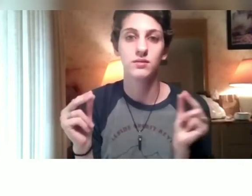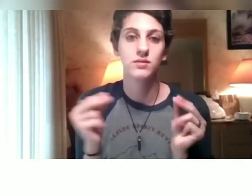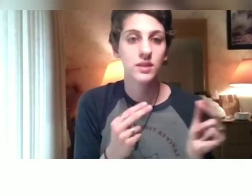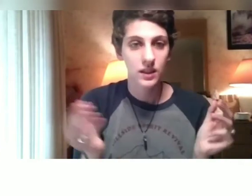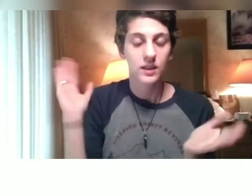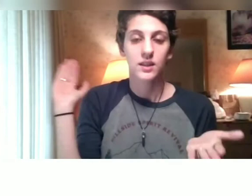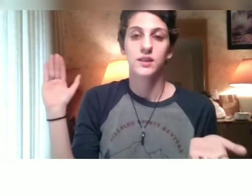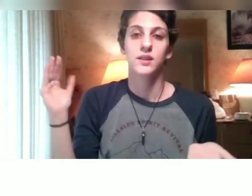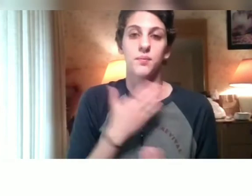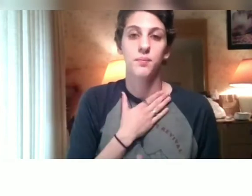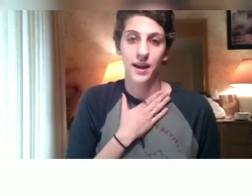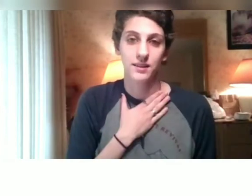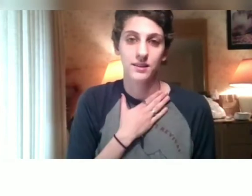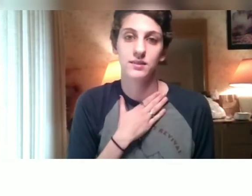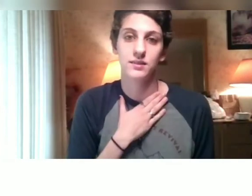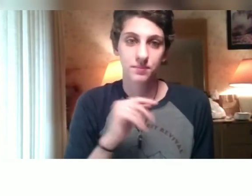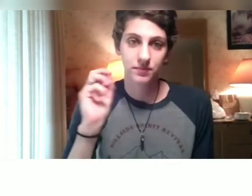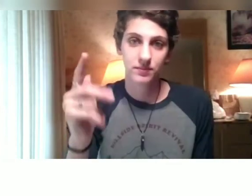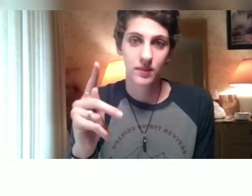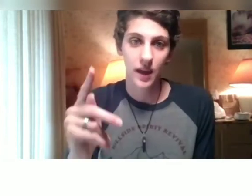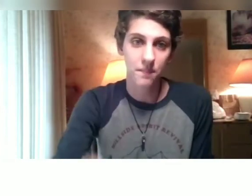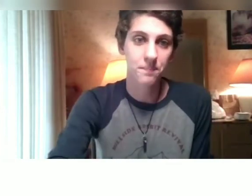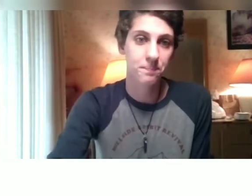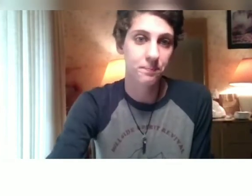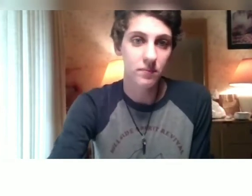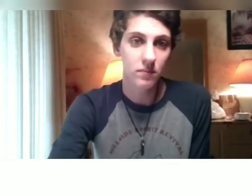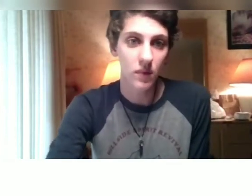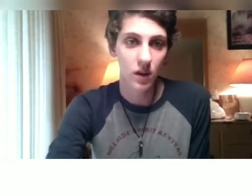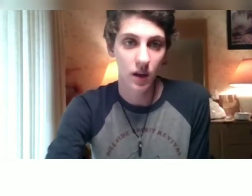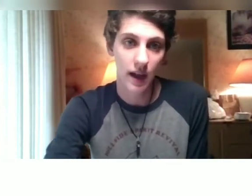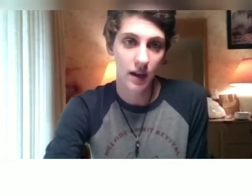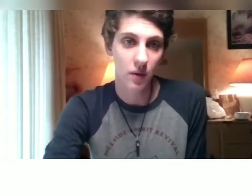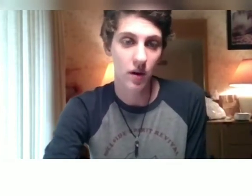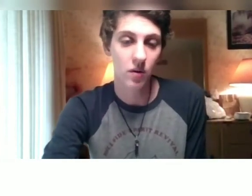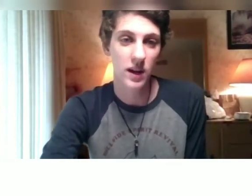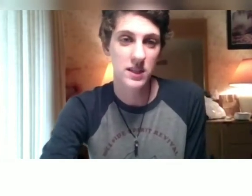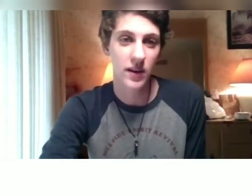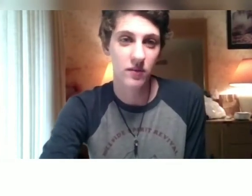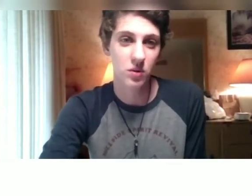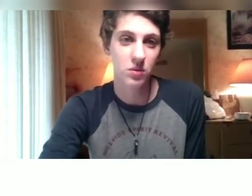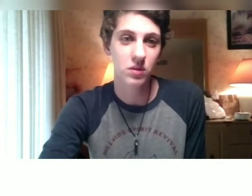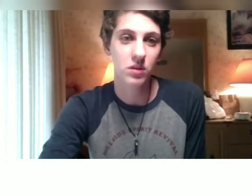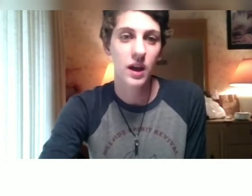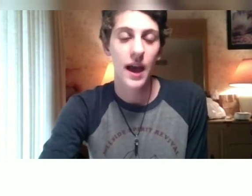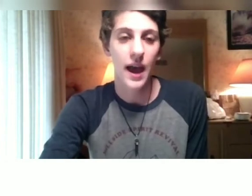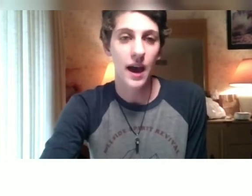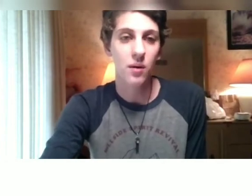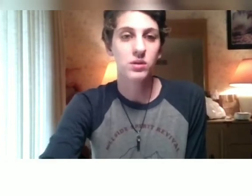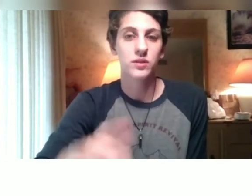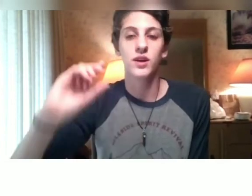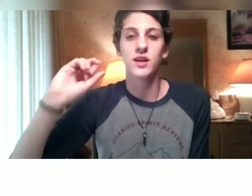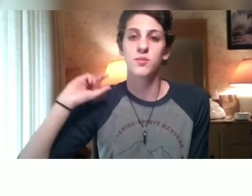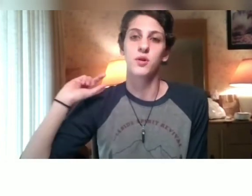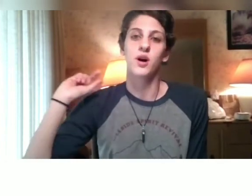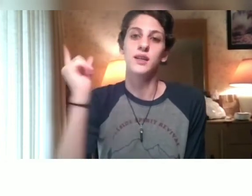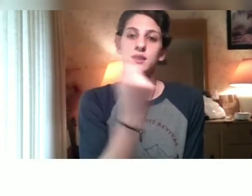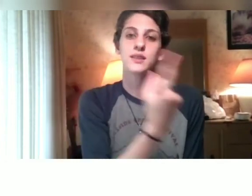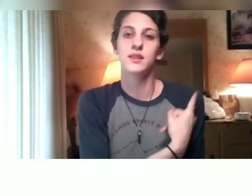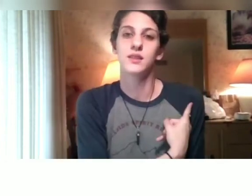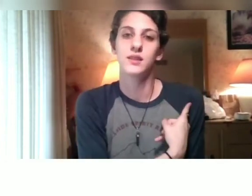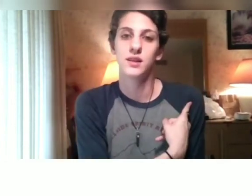No, my. Okay. Going all kinds of out of order. Owls, if you guys